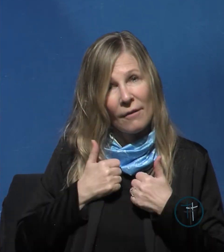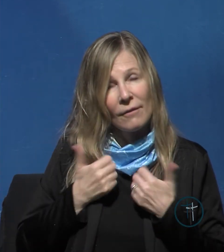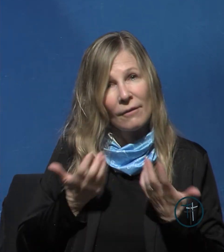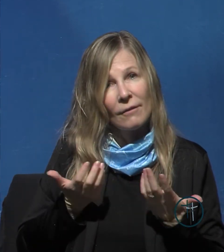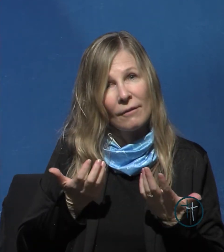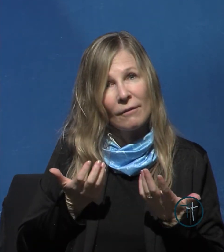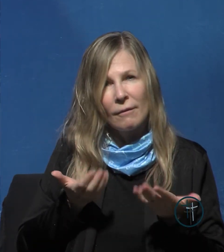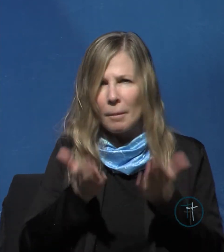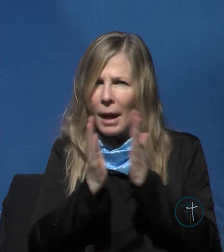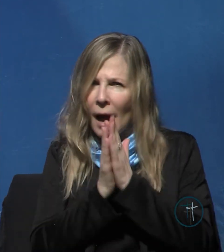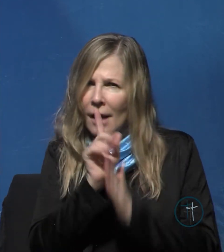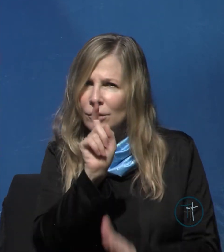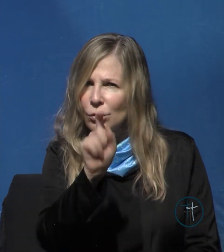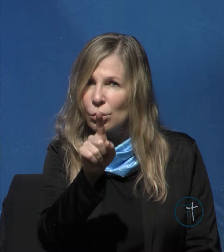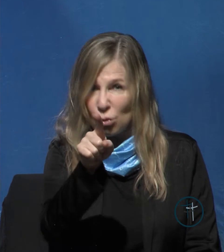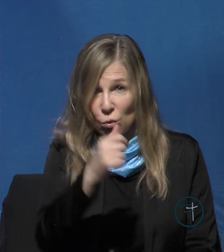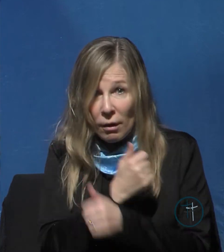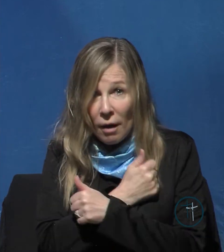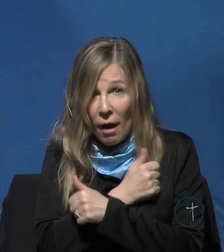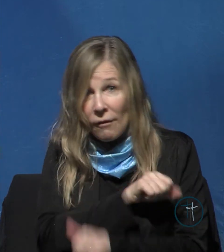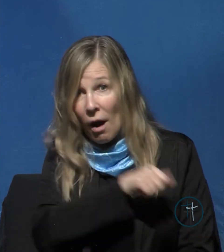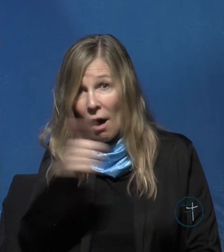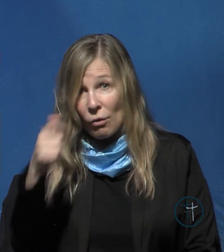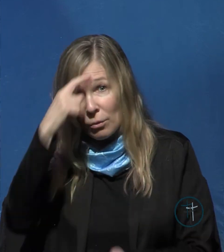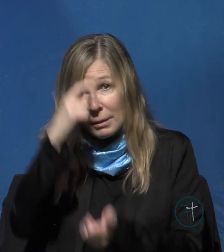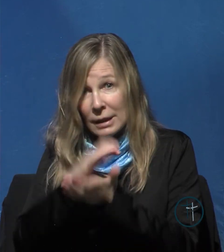So let me ask you, do you love other believers?